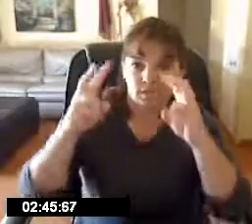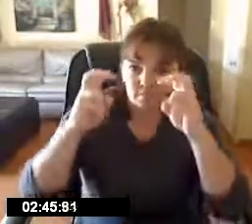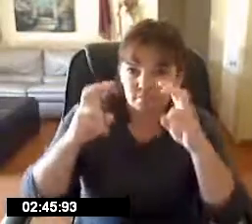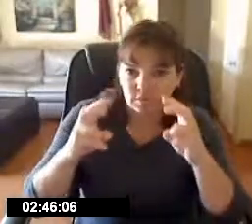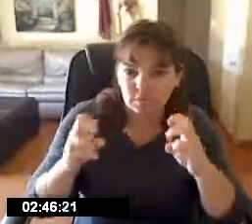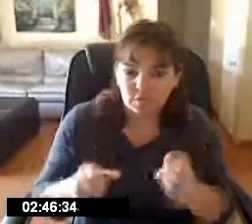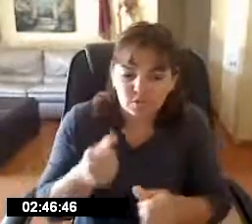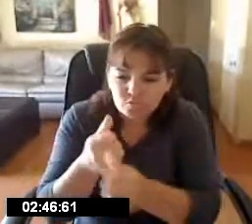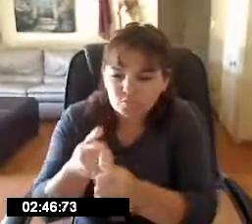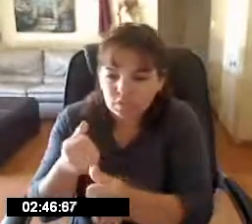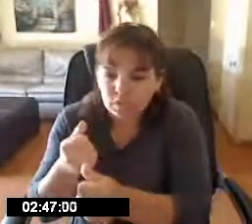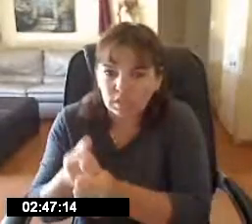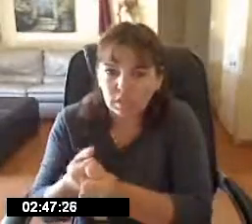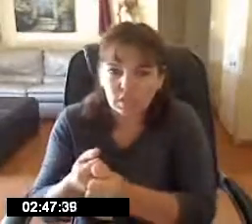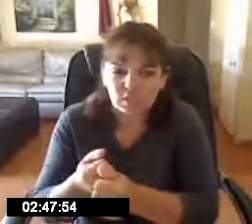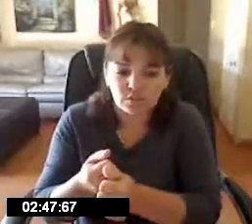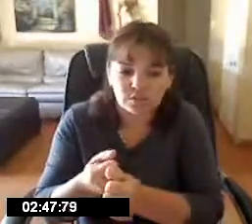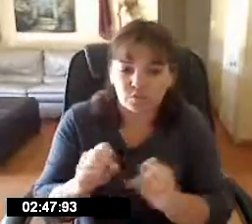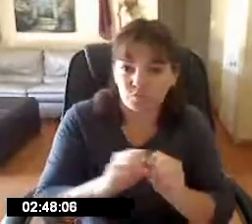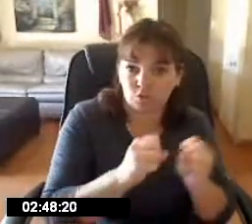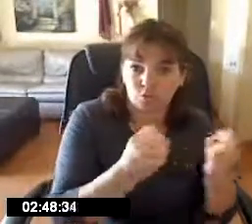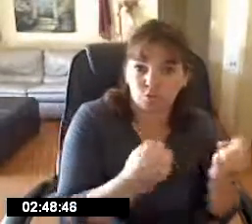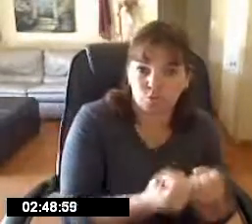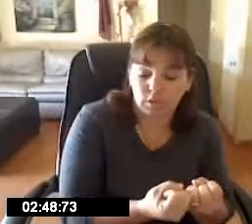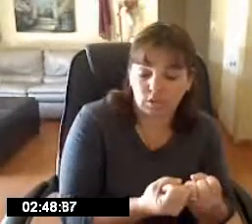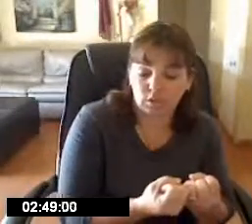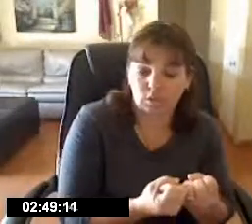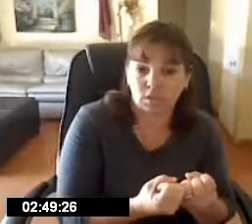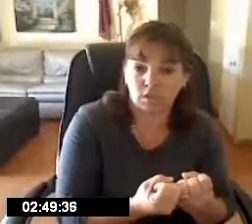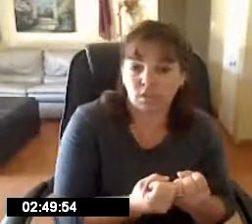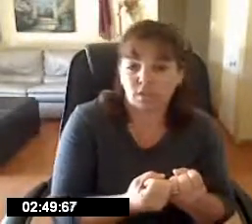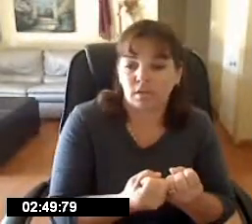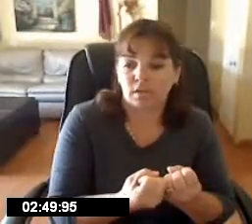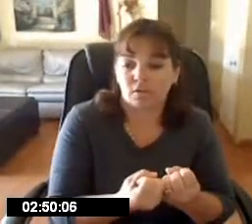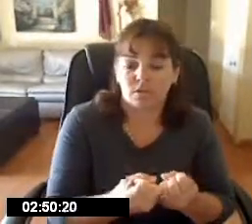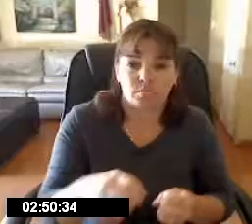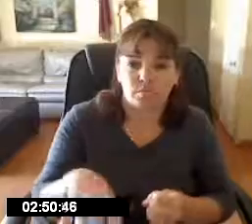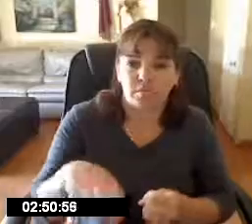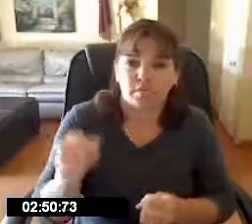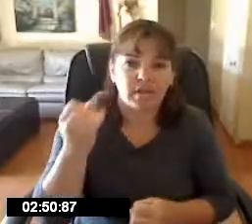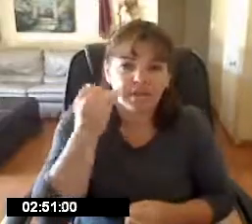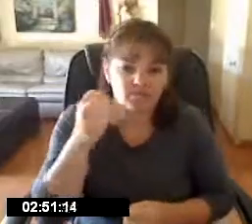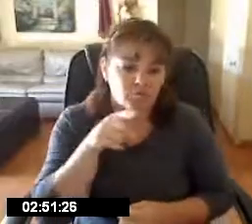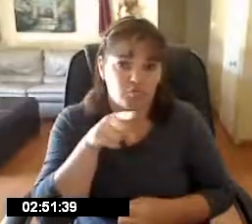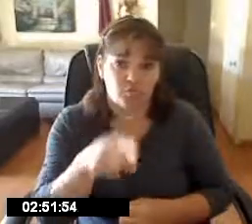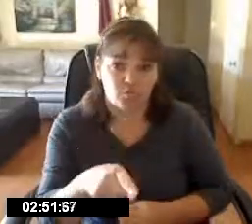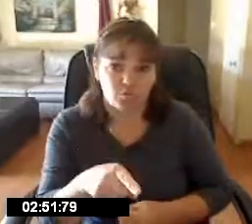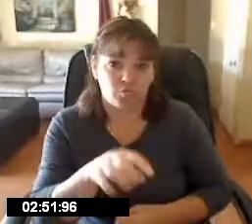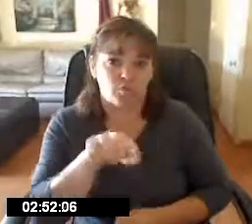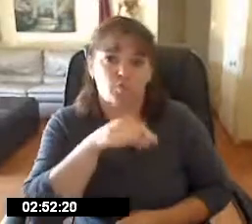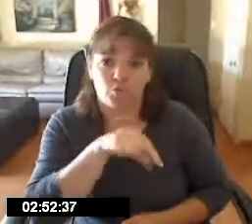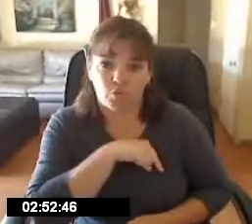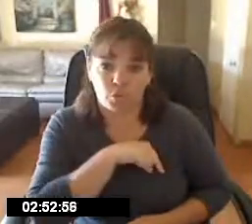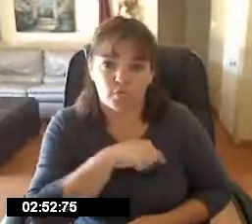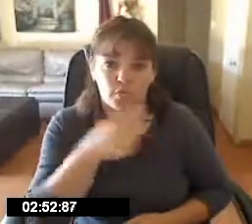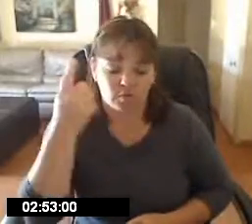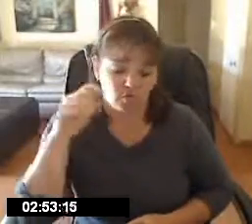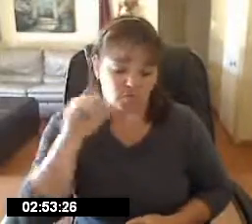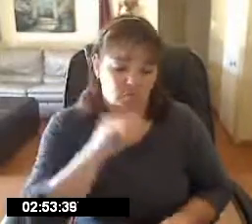to determine if you are qualified for the assignment. Okay, so you must have knowledge related